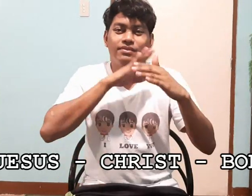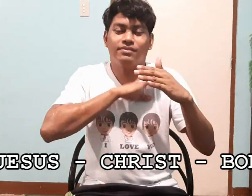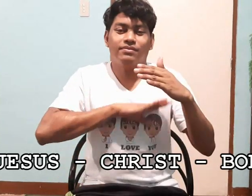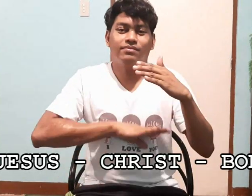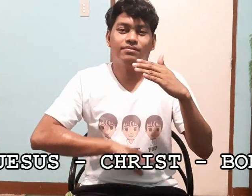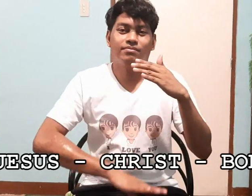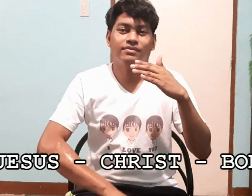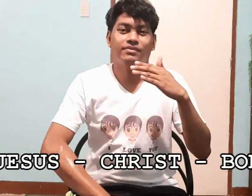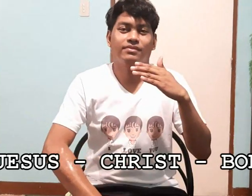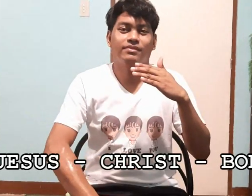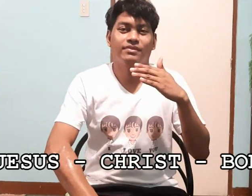born